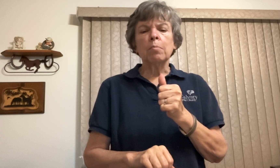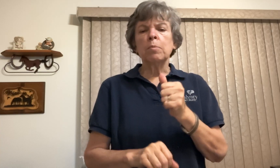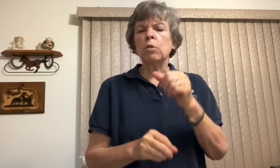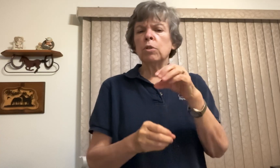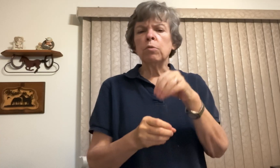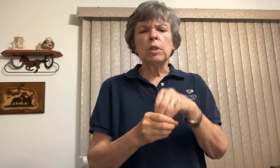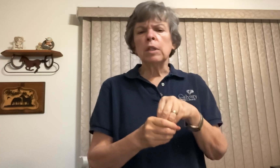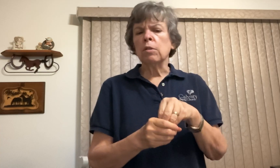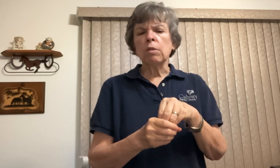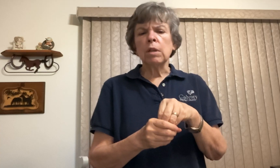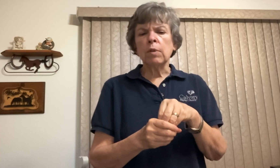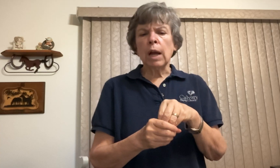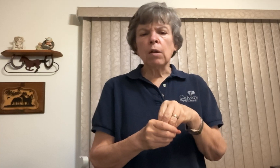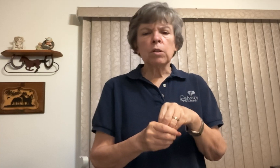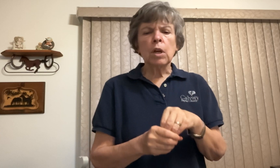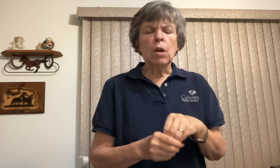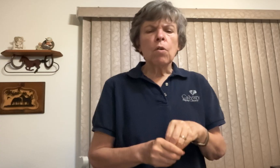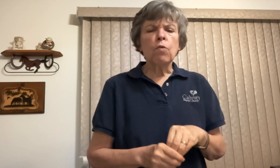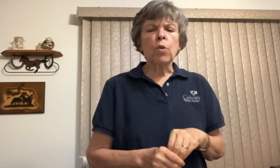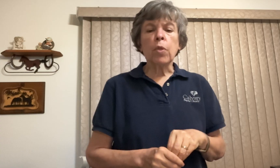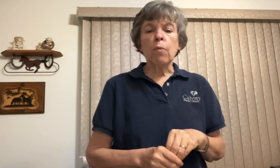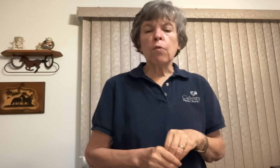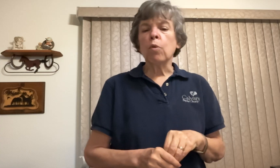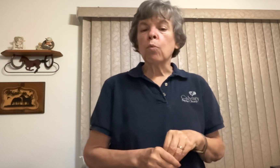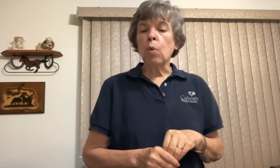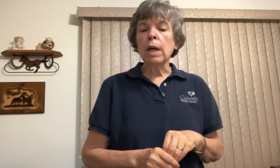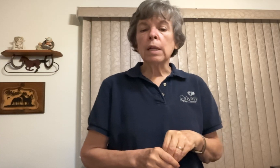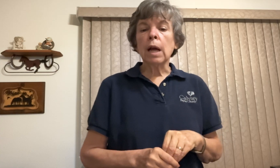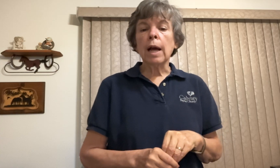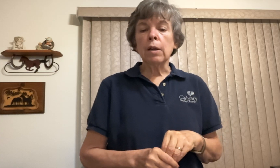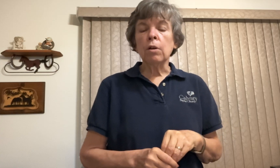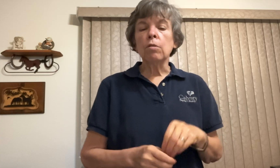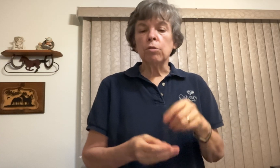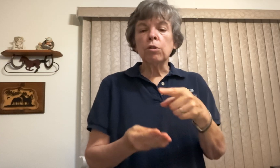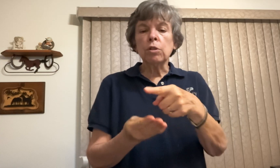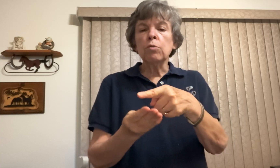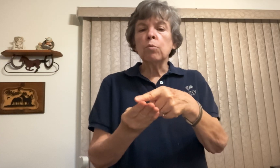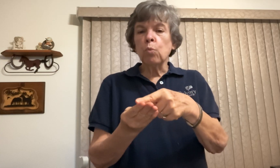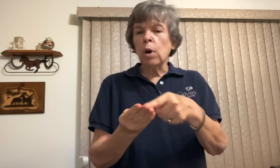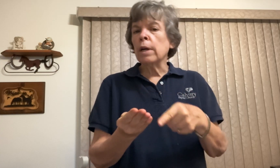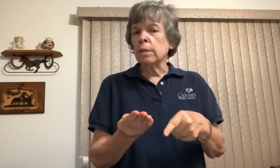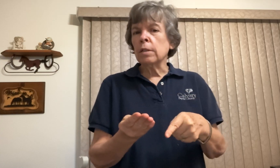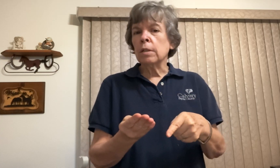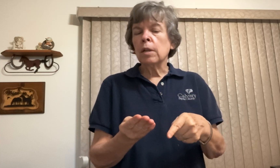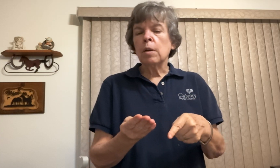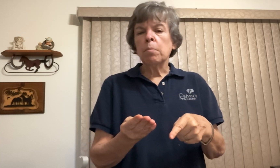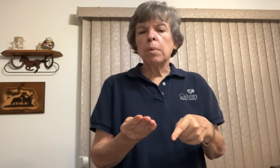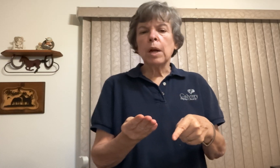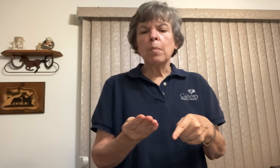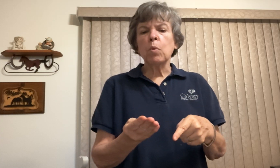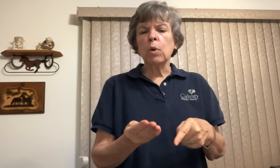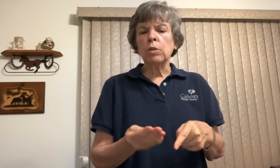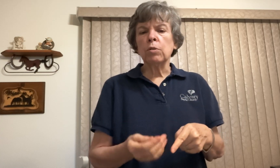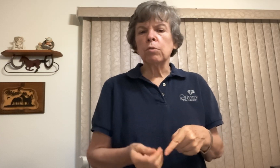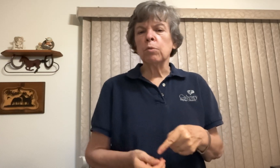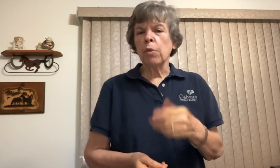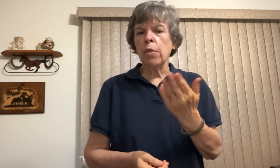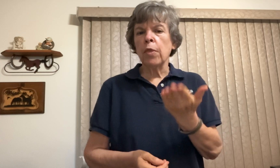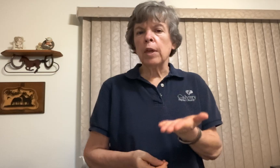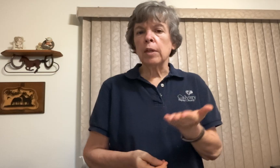you can do the in or leave it out. For what I own, you can do what, but I'm going to do